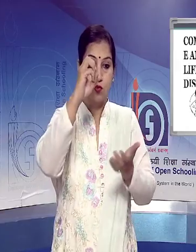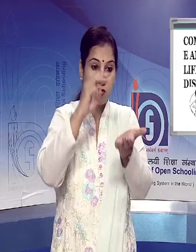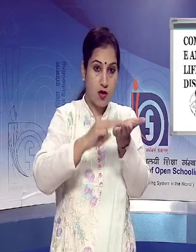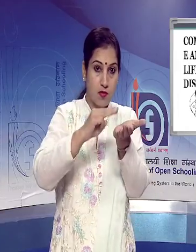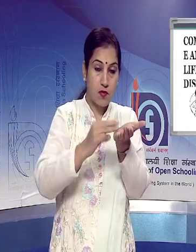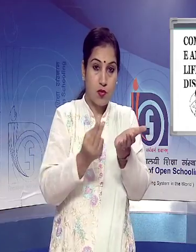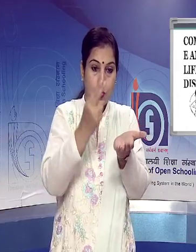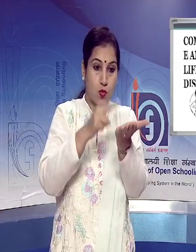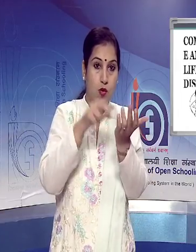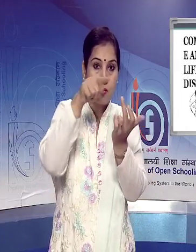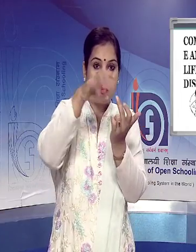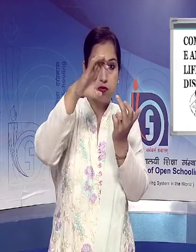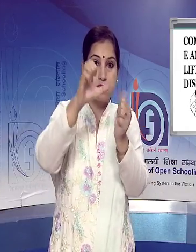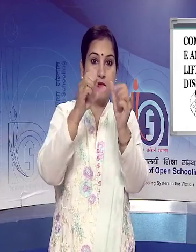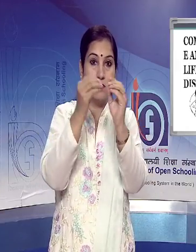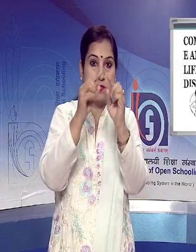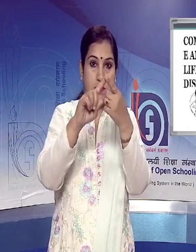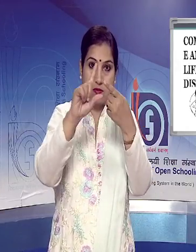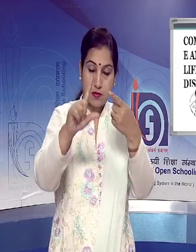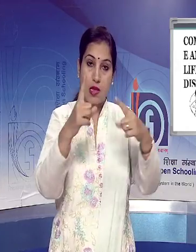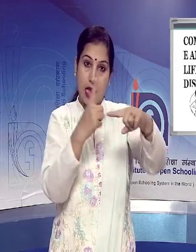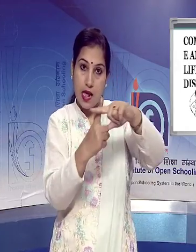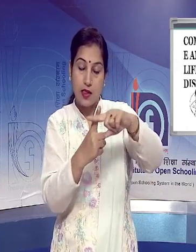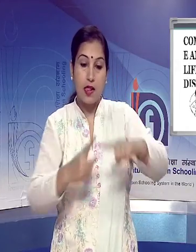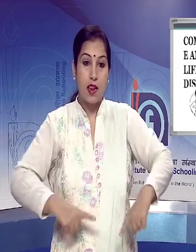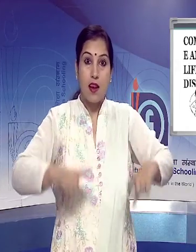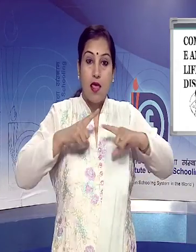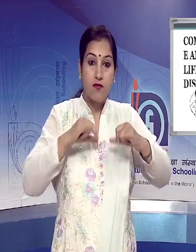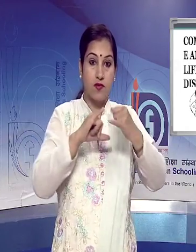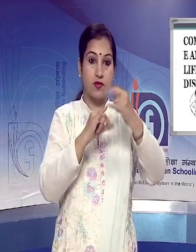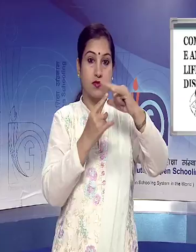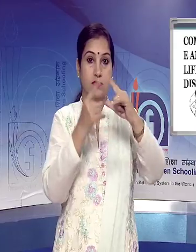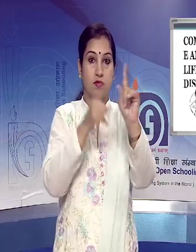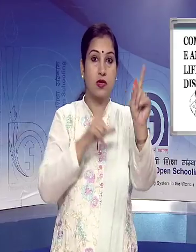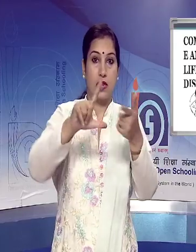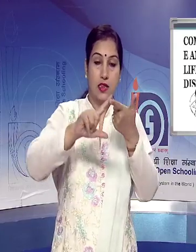communicable and lifestyle diseases.